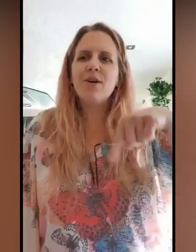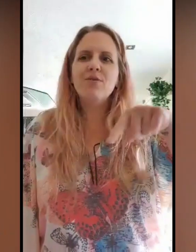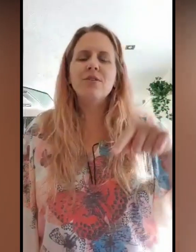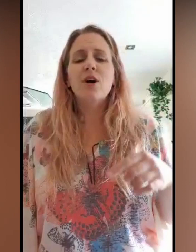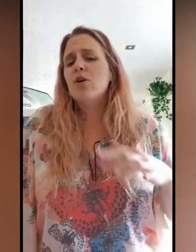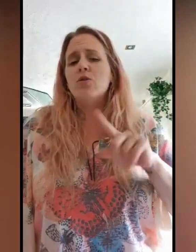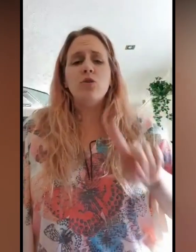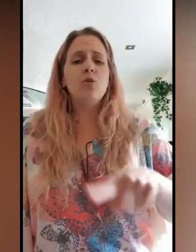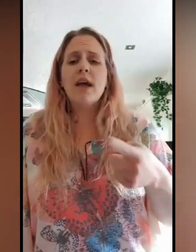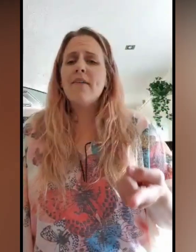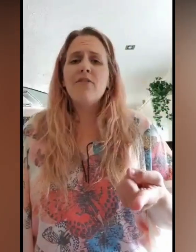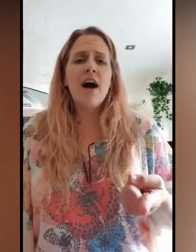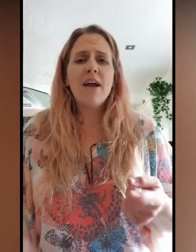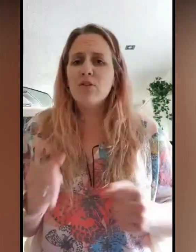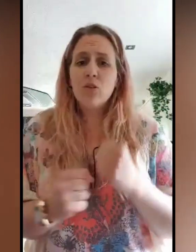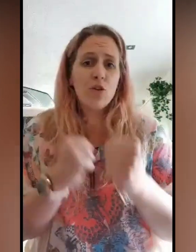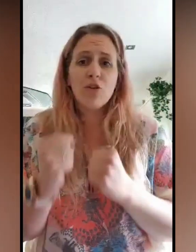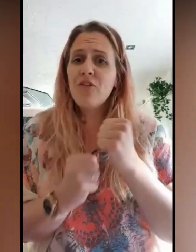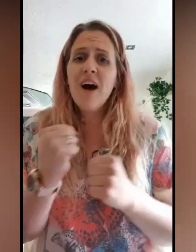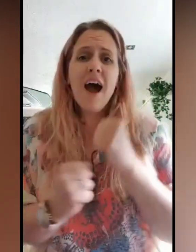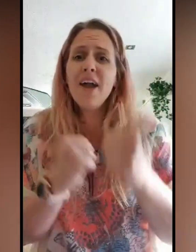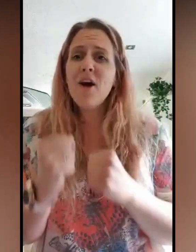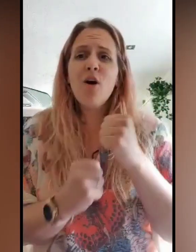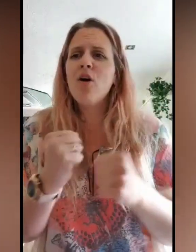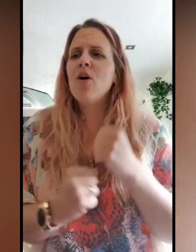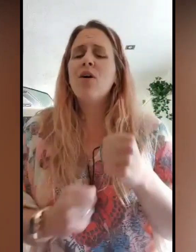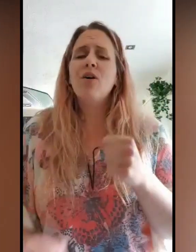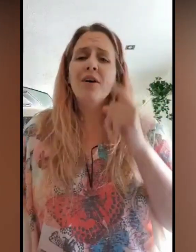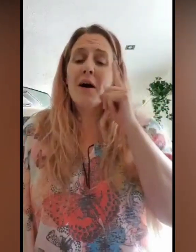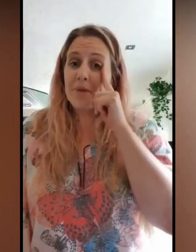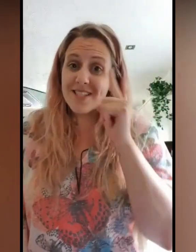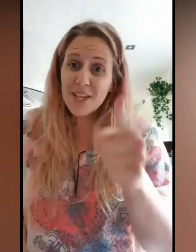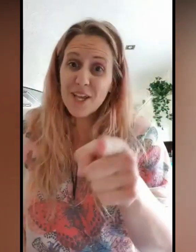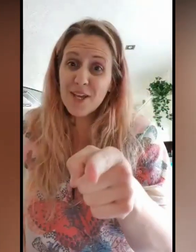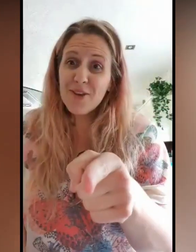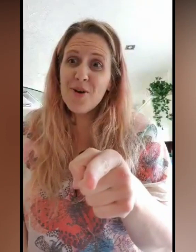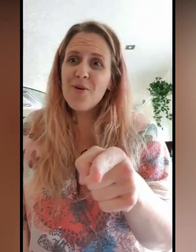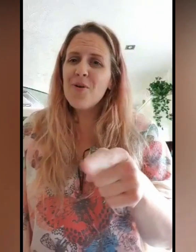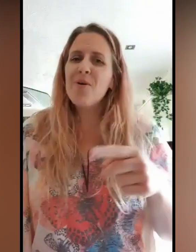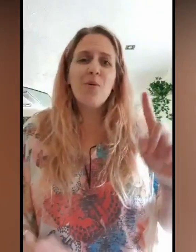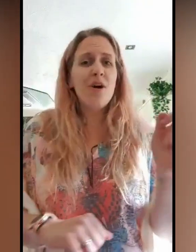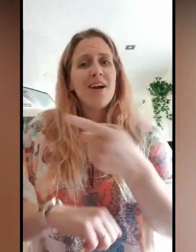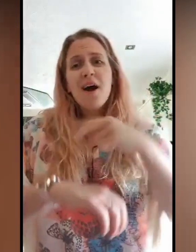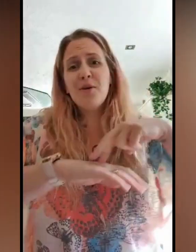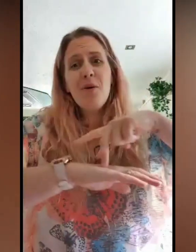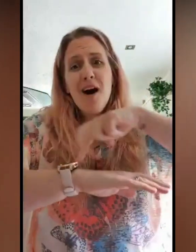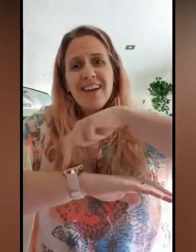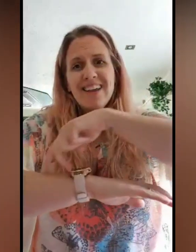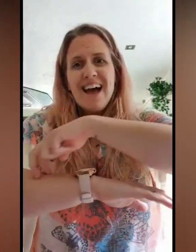merry-go-round, and you can't find the fighter, but I see it in you, we're gonna walk it